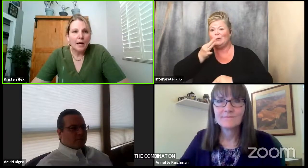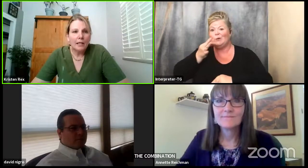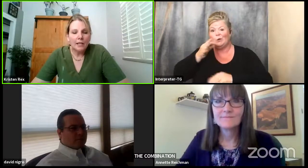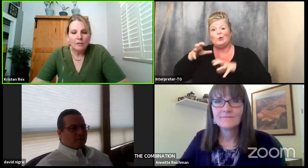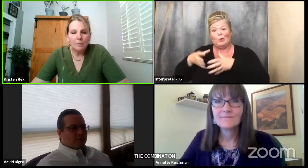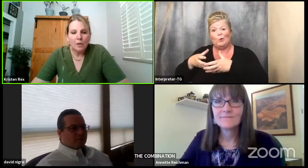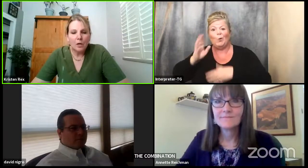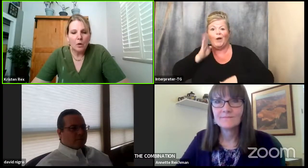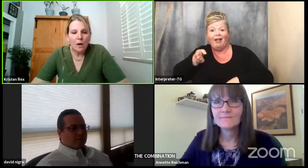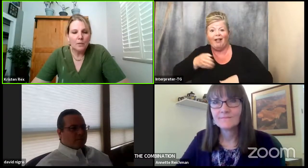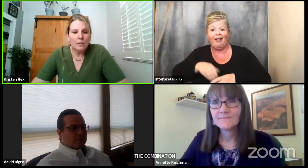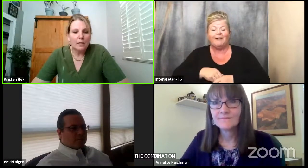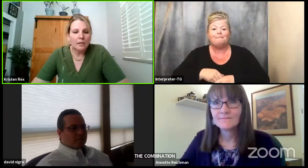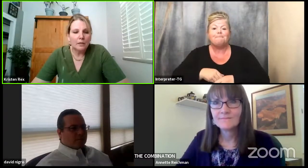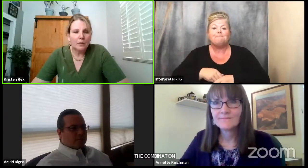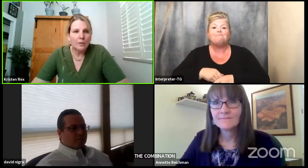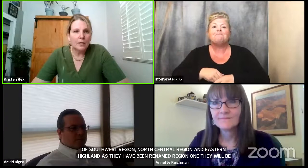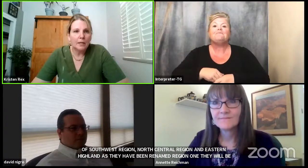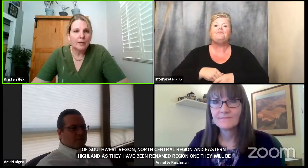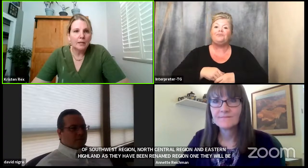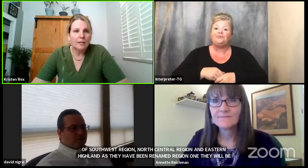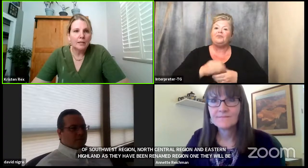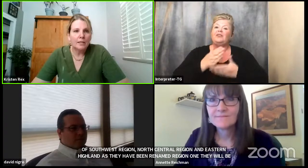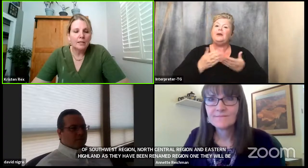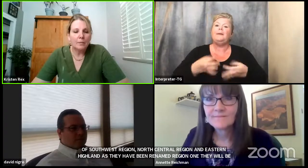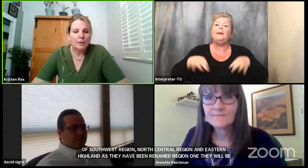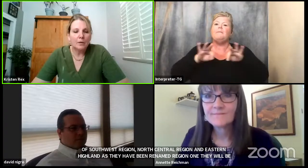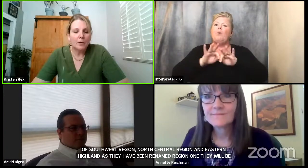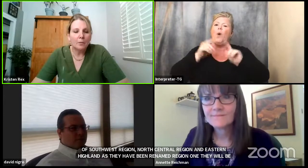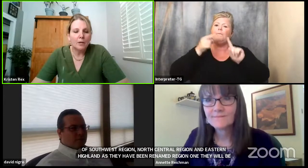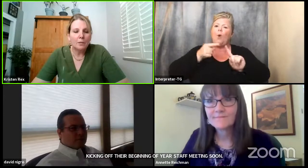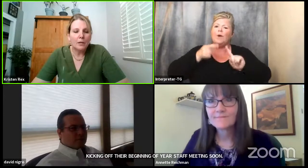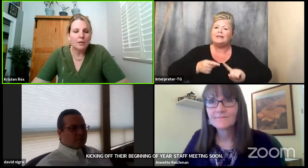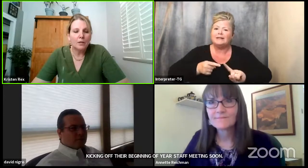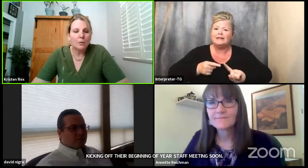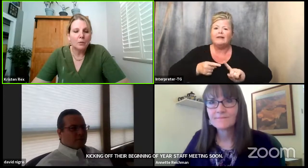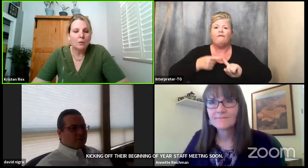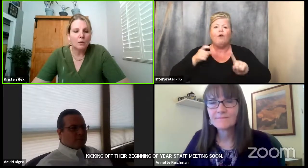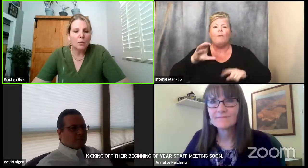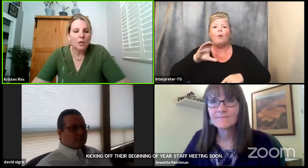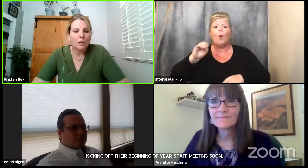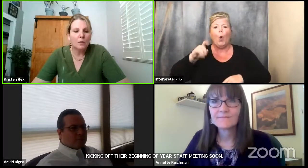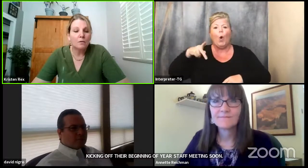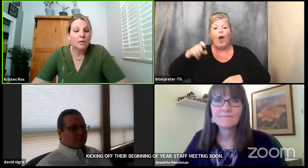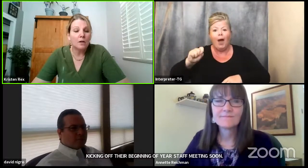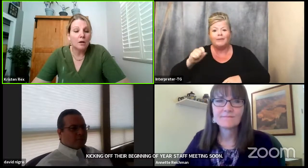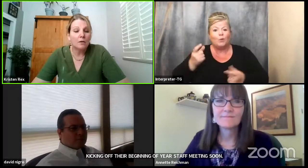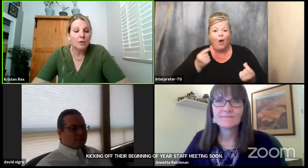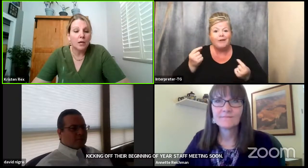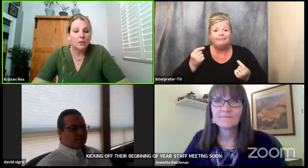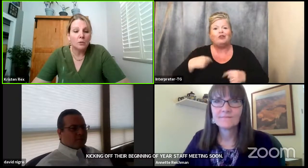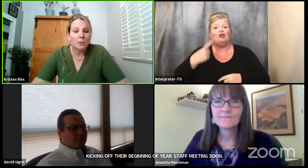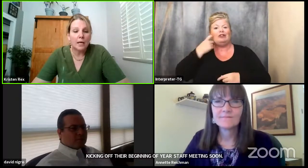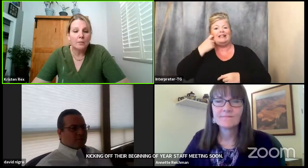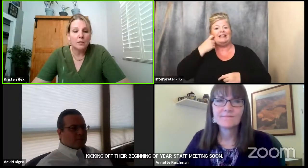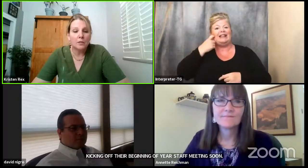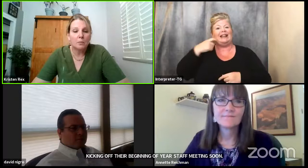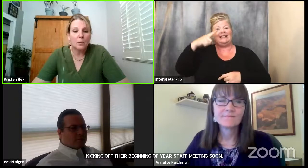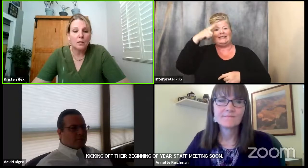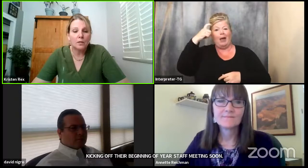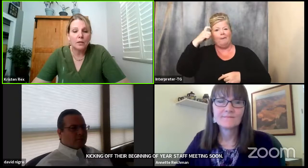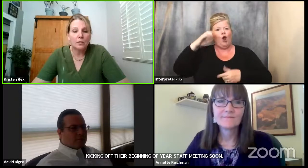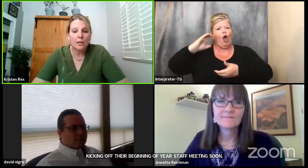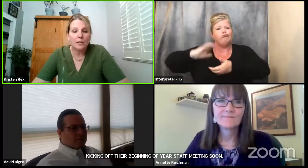Some of the highlights from the co-ops include this summer, we partnered and we're working with VR, Vocational Rehab,